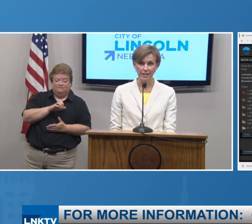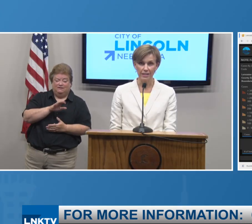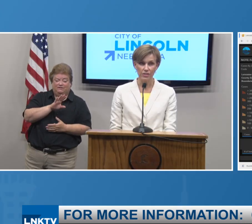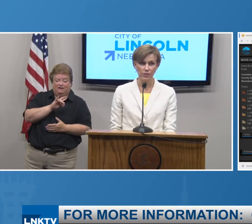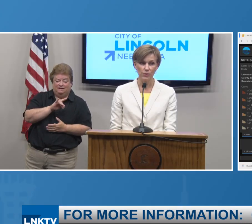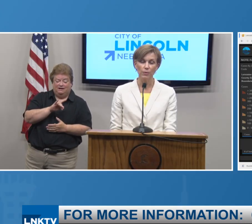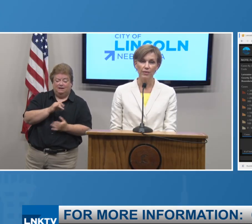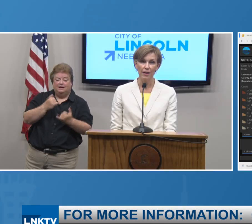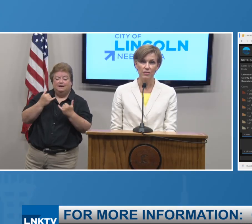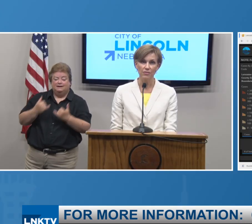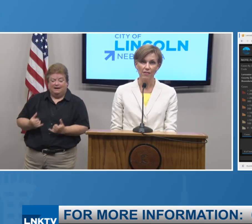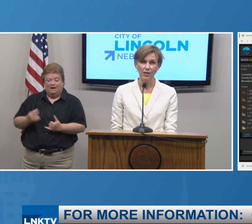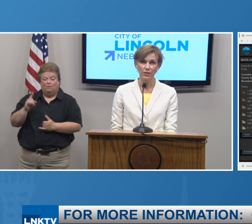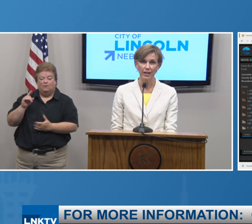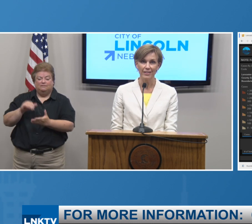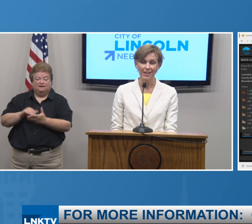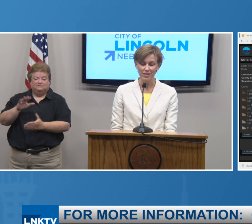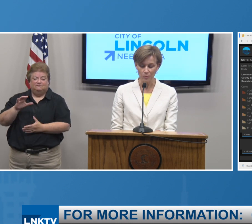1,518 to